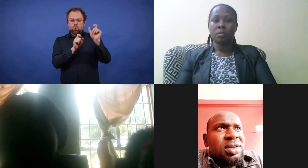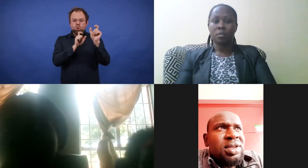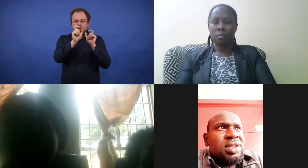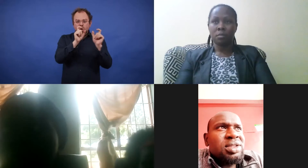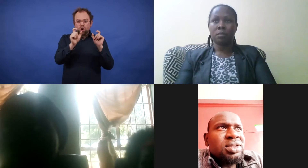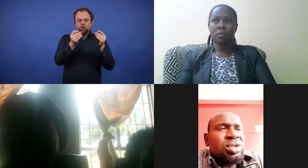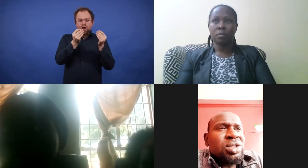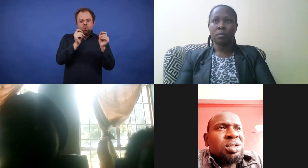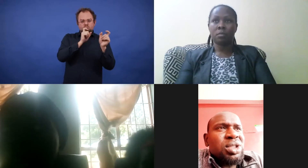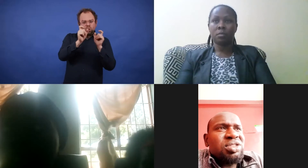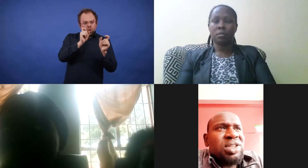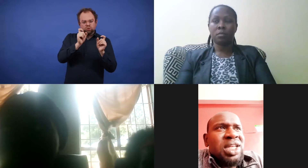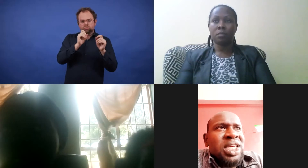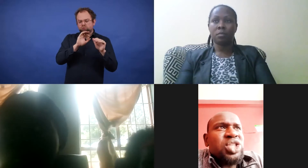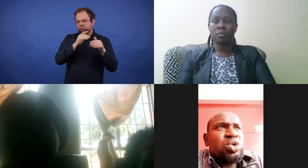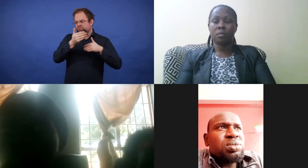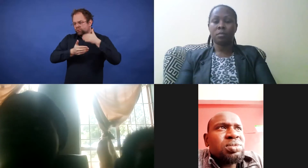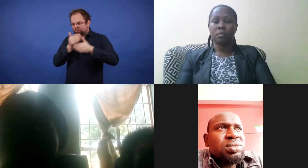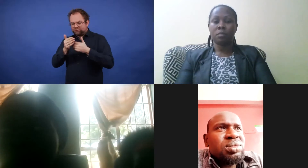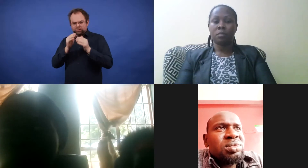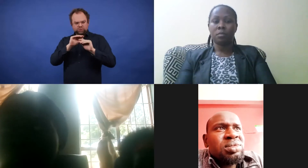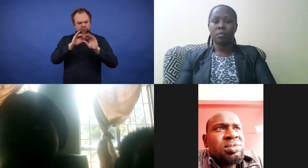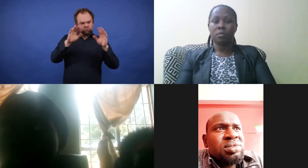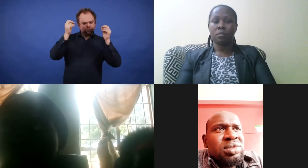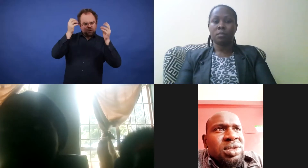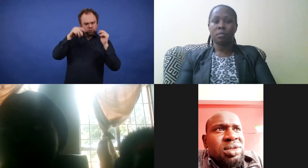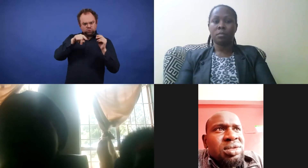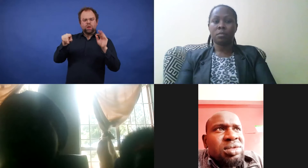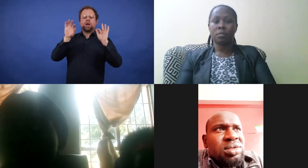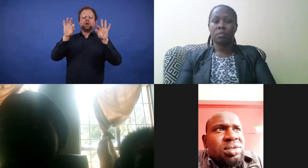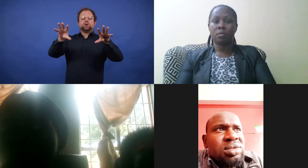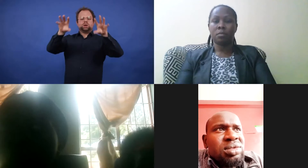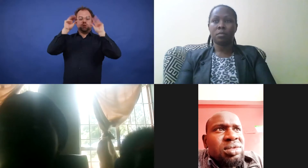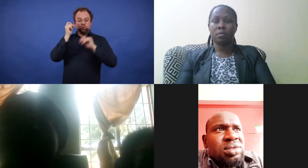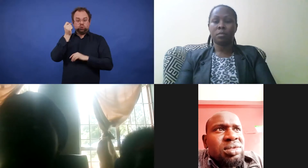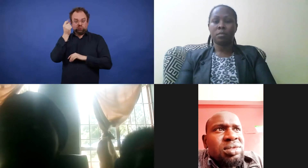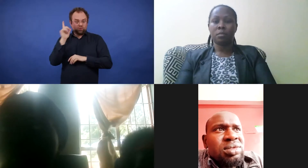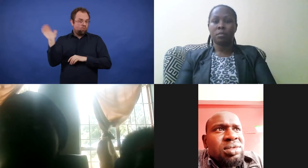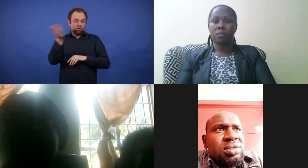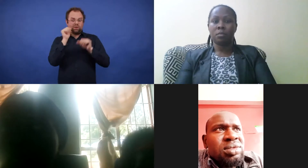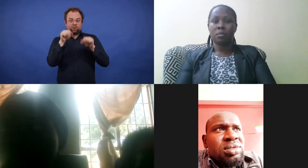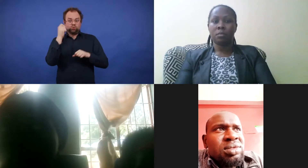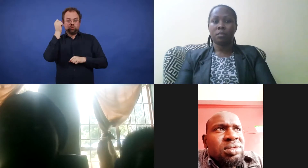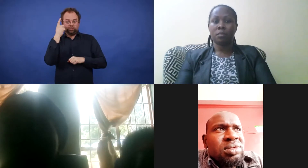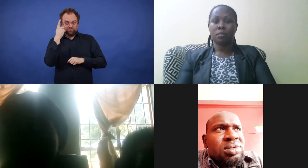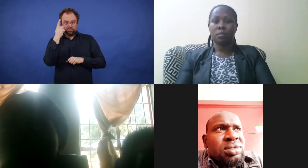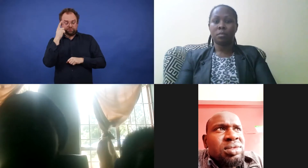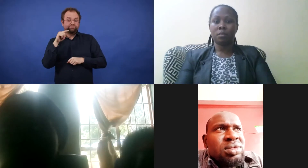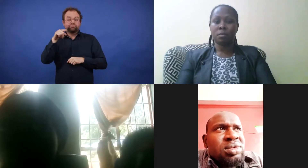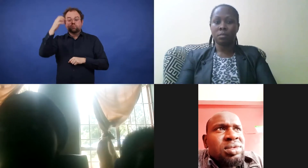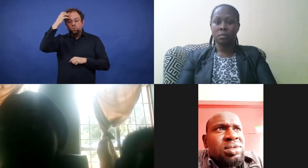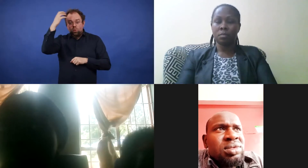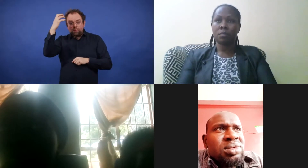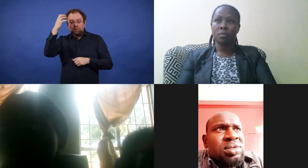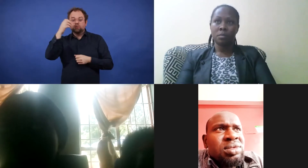that those hard to reach polling stations are well managed for those persons